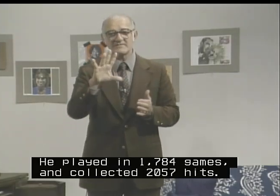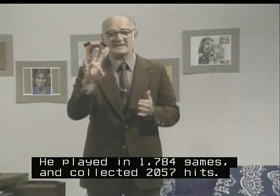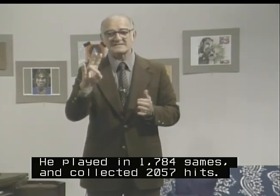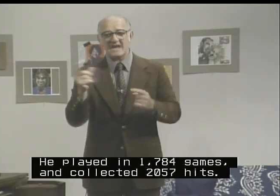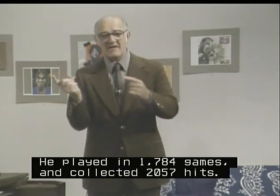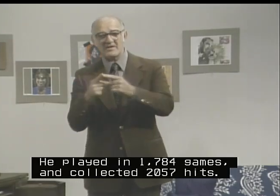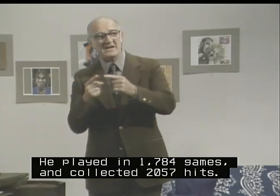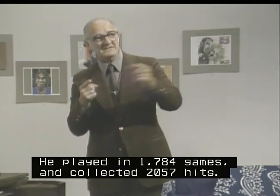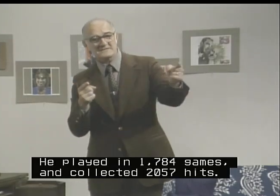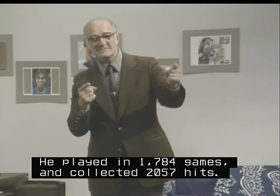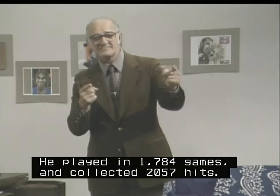2,057 hits.